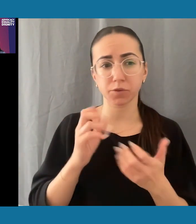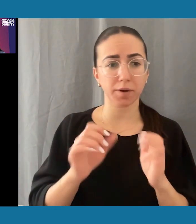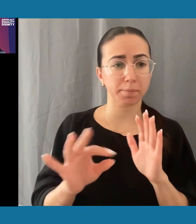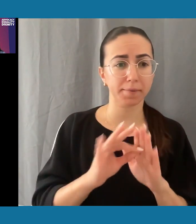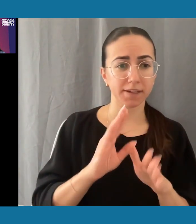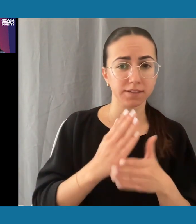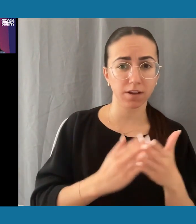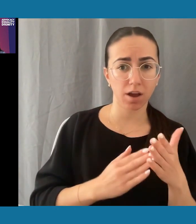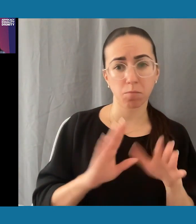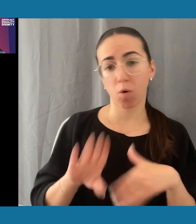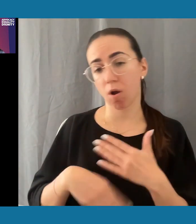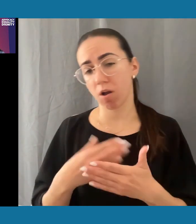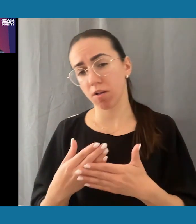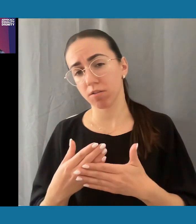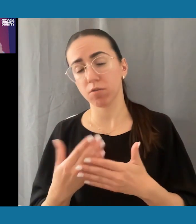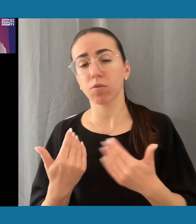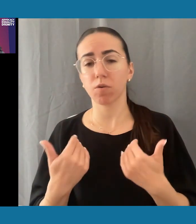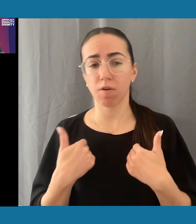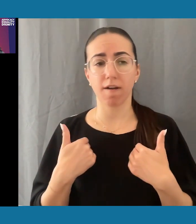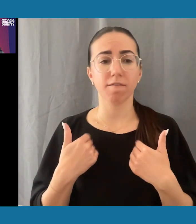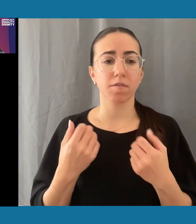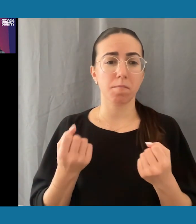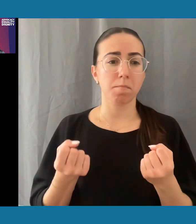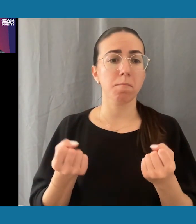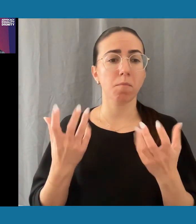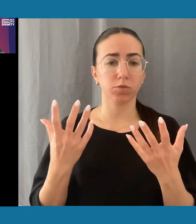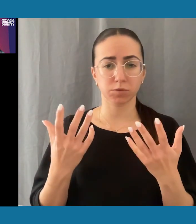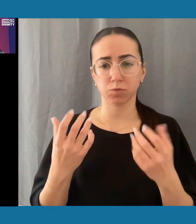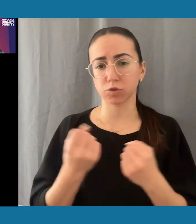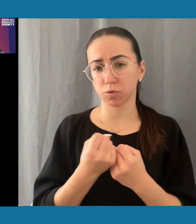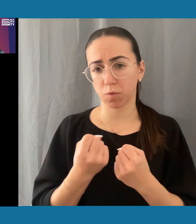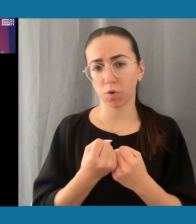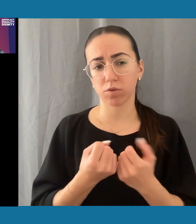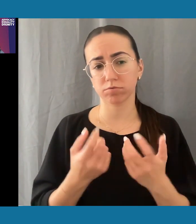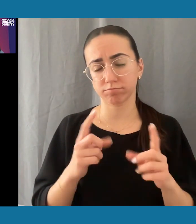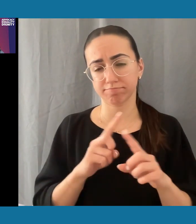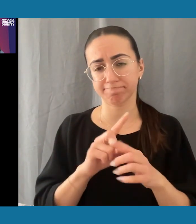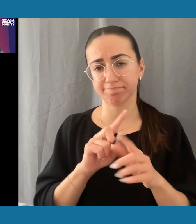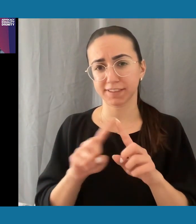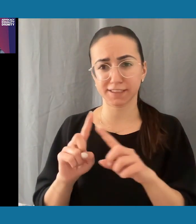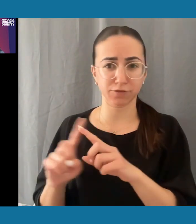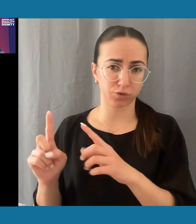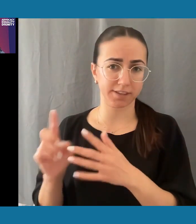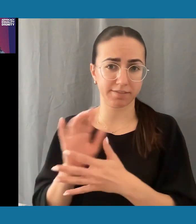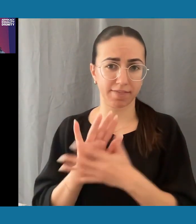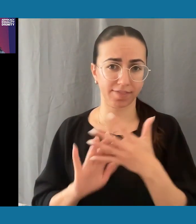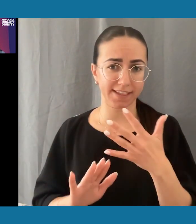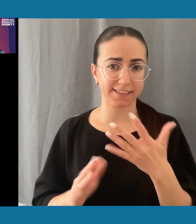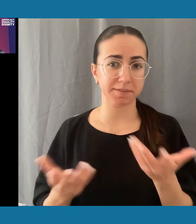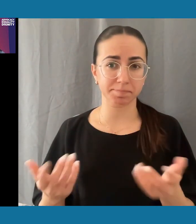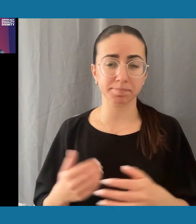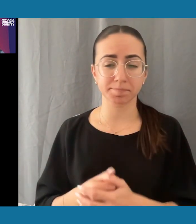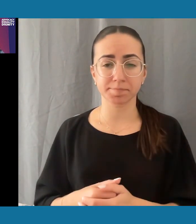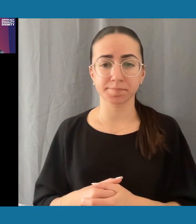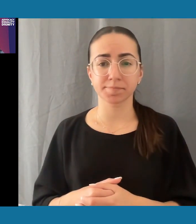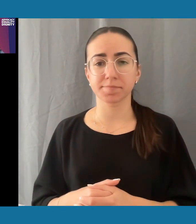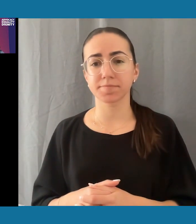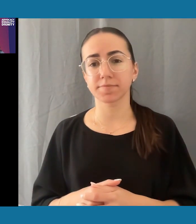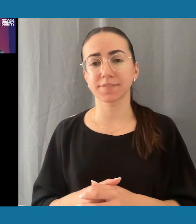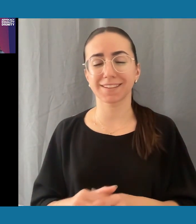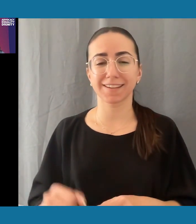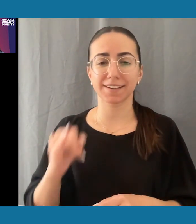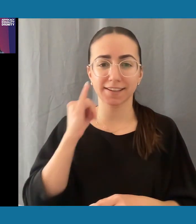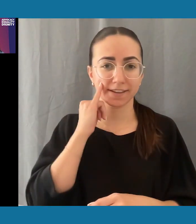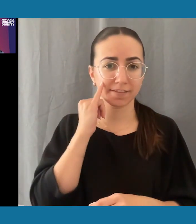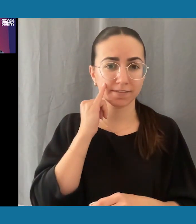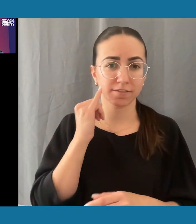multiple supporters and designate different supporters for different domains. So if my dad is a nurse, I might